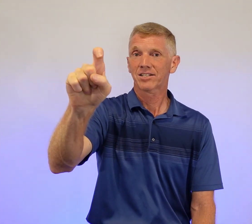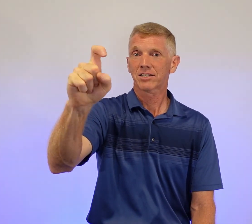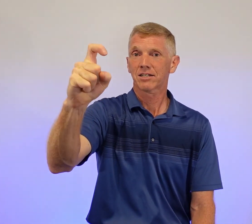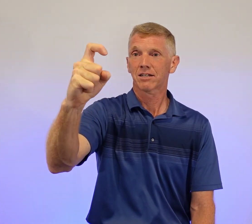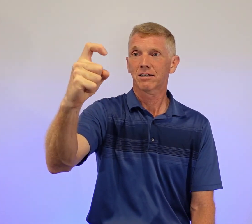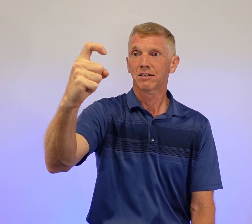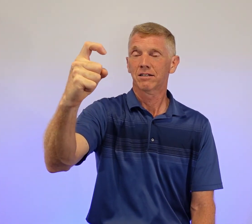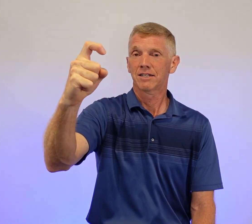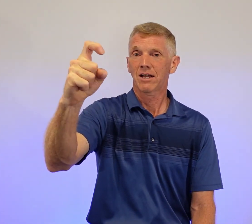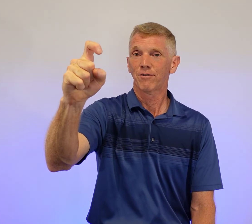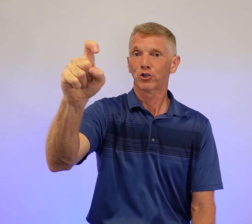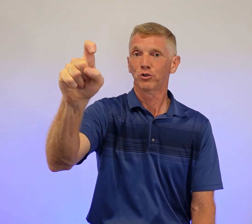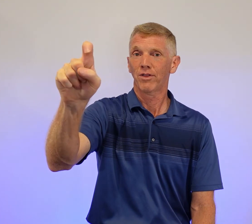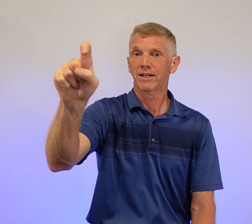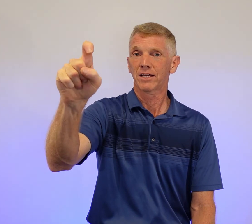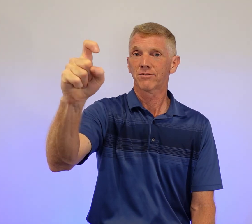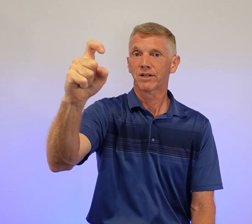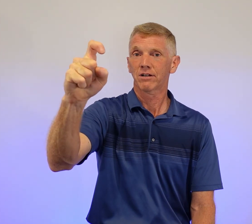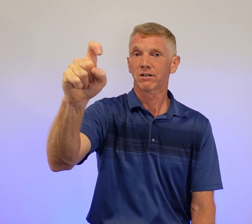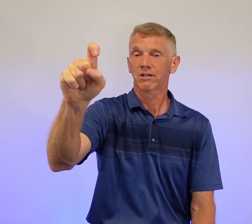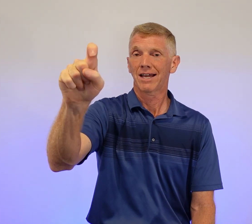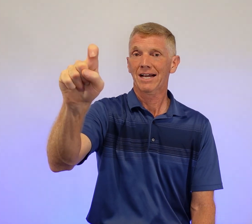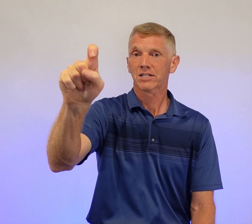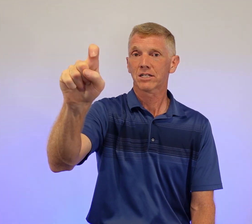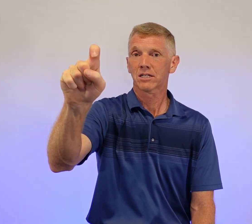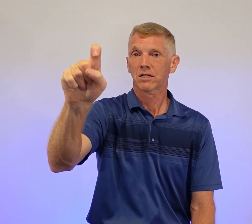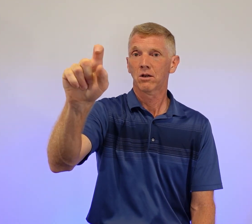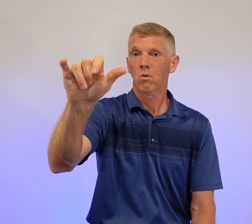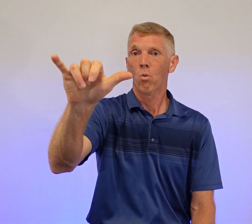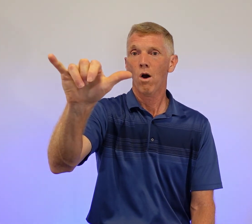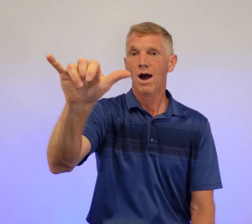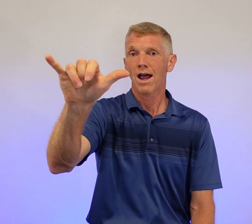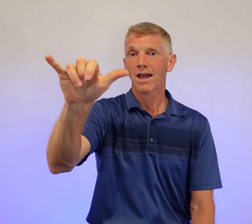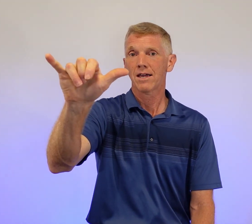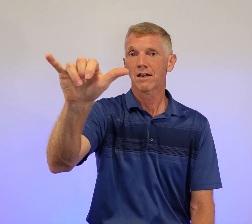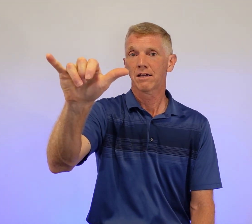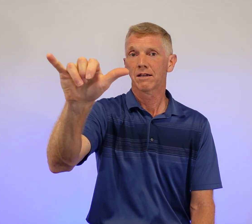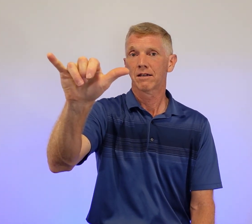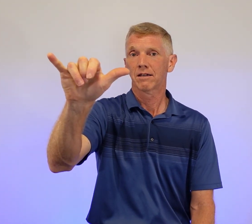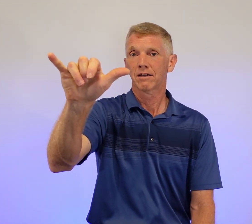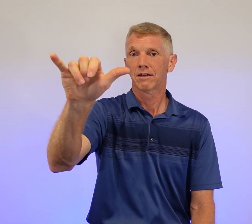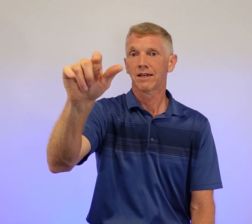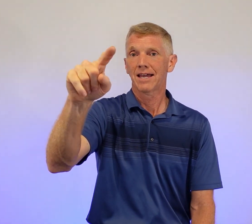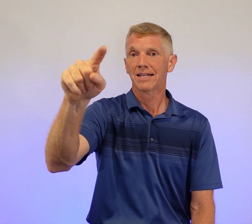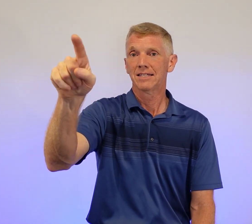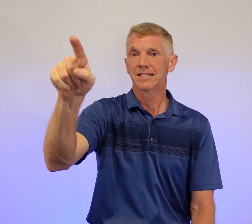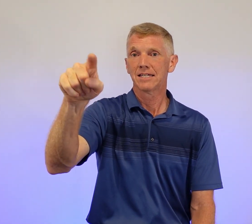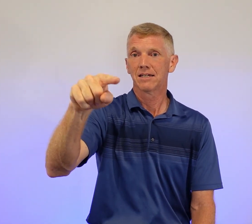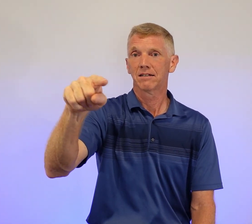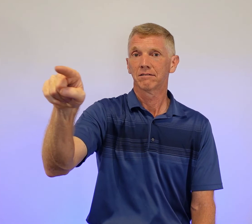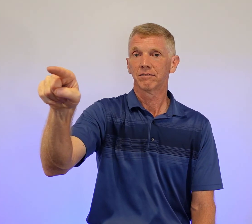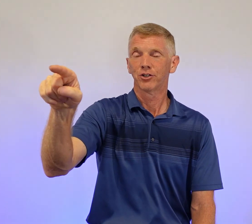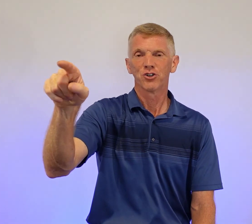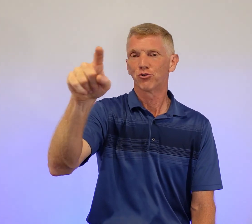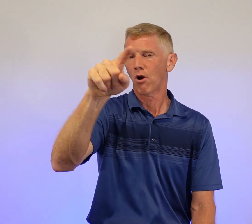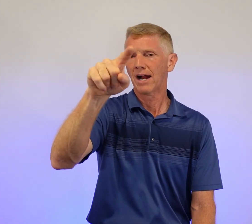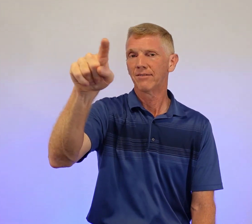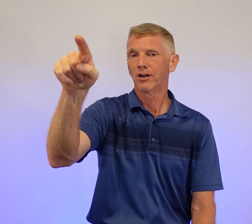X. See how I've curled over that index finger? X, Y, and Z. You're just drawing in the air of the